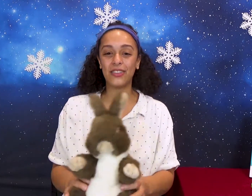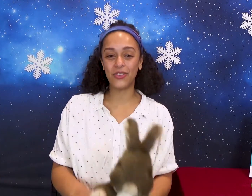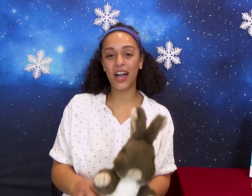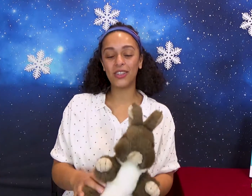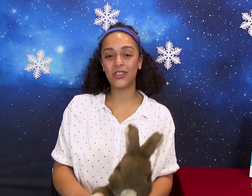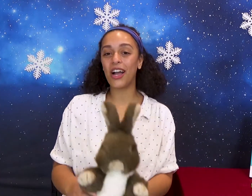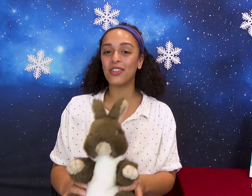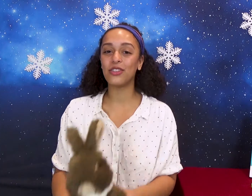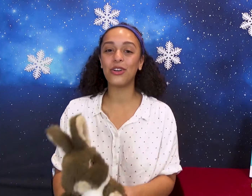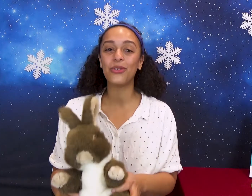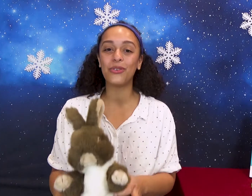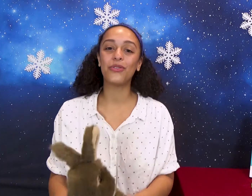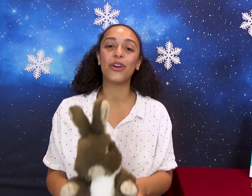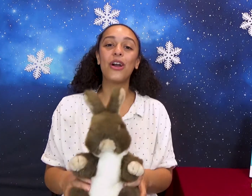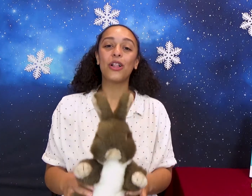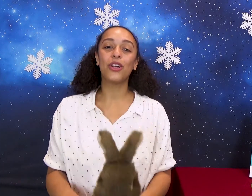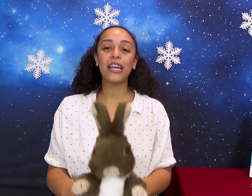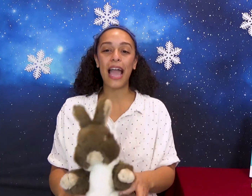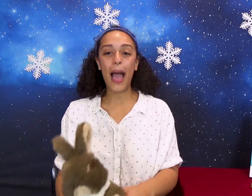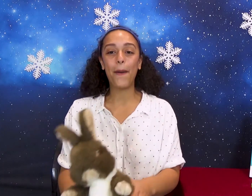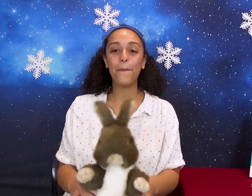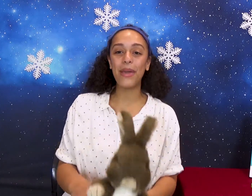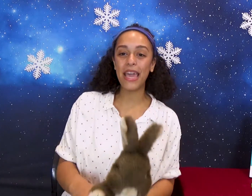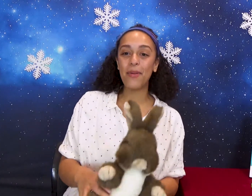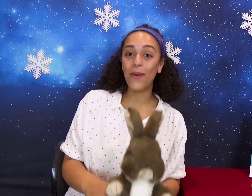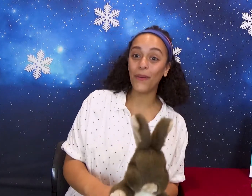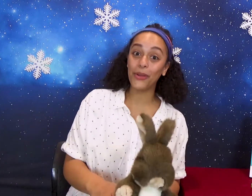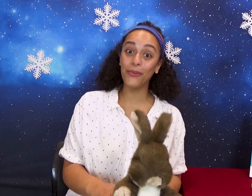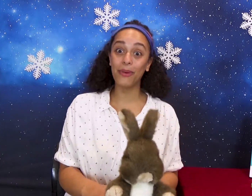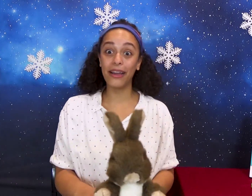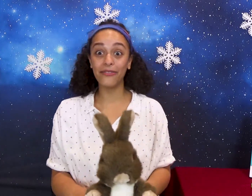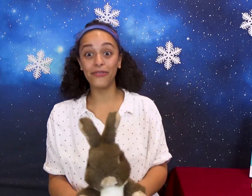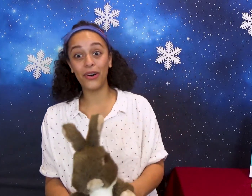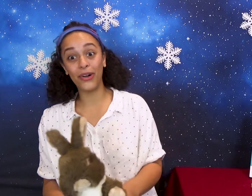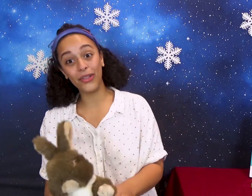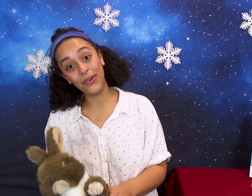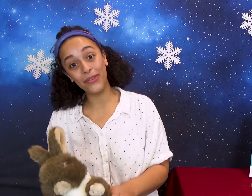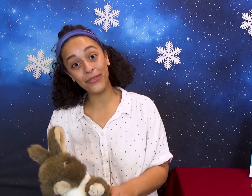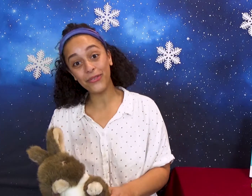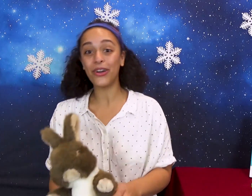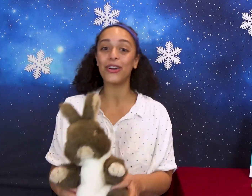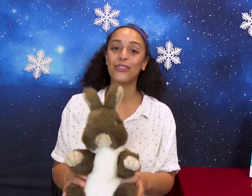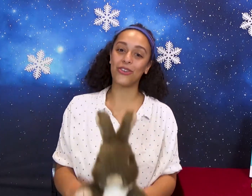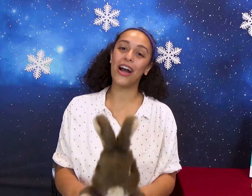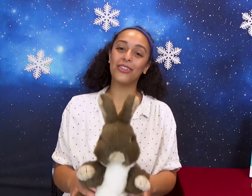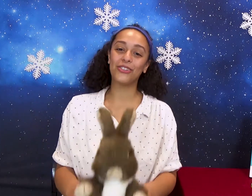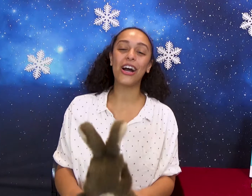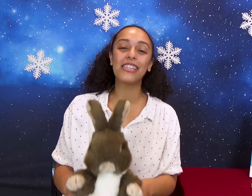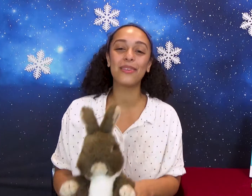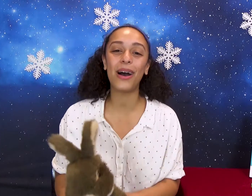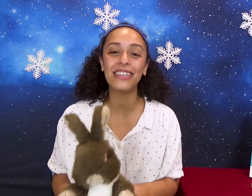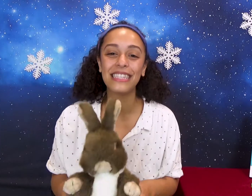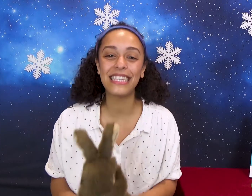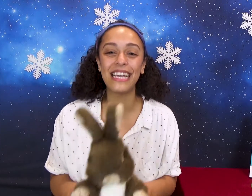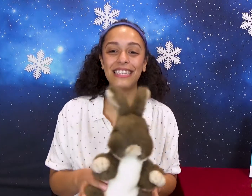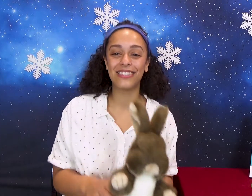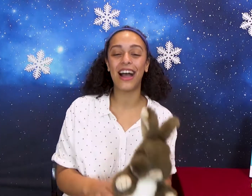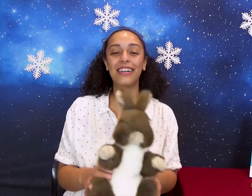Trot, trot to Dover. Look out baby or you might fall over. Trot, trot to Boston. Trot,